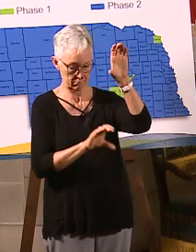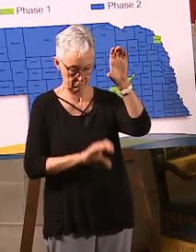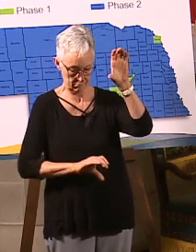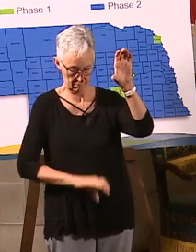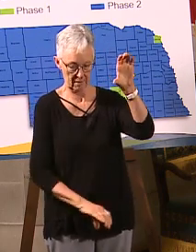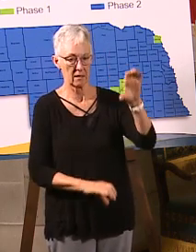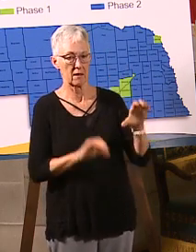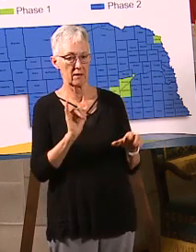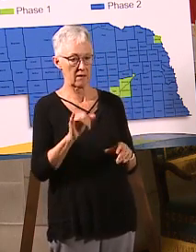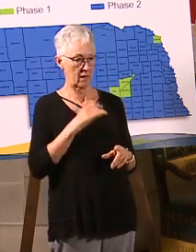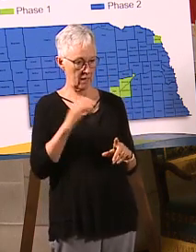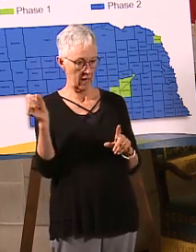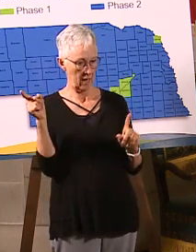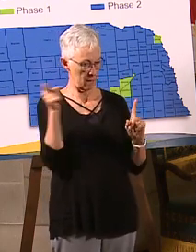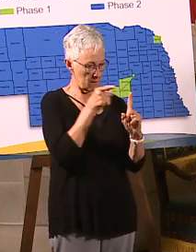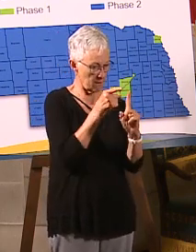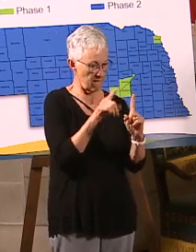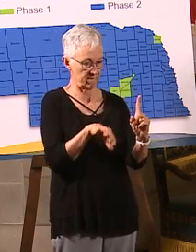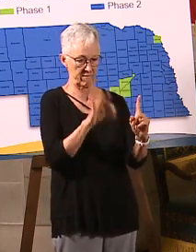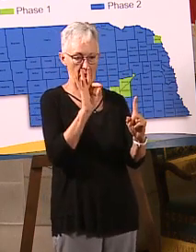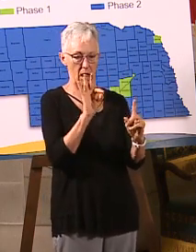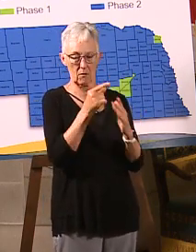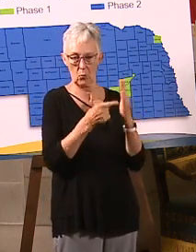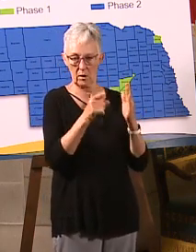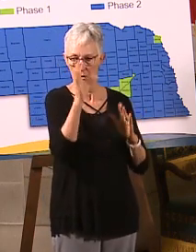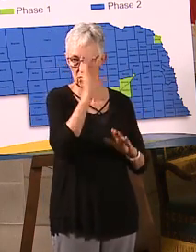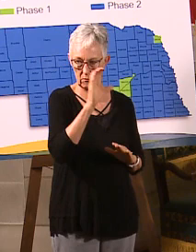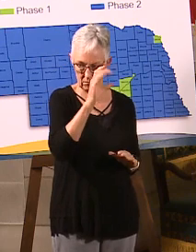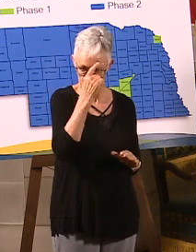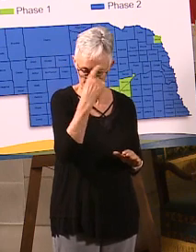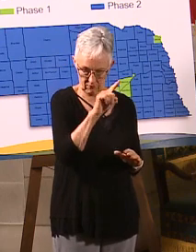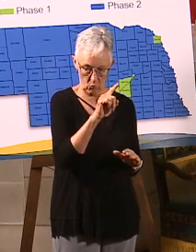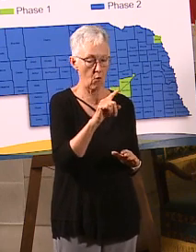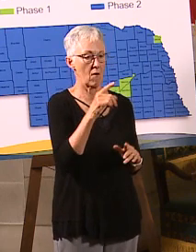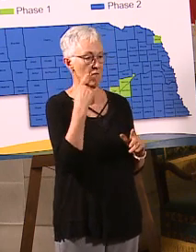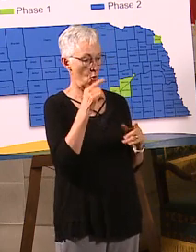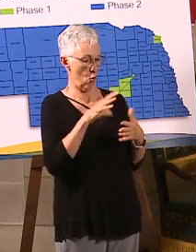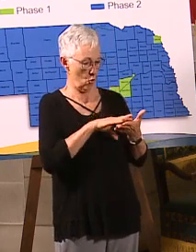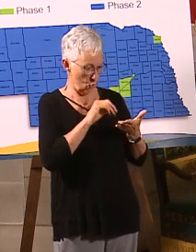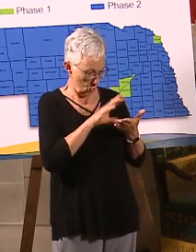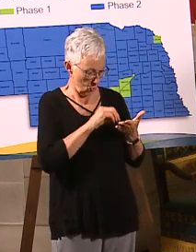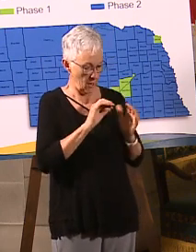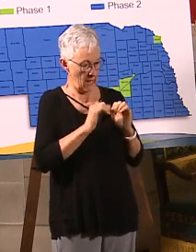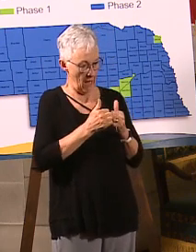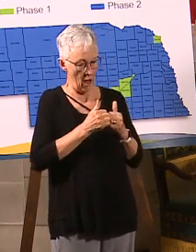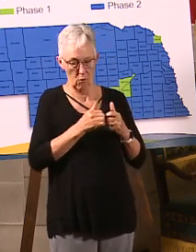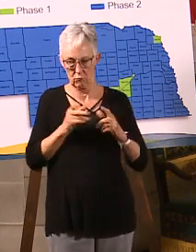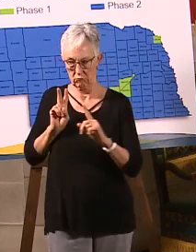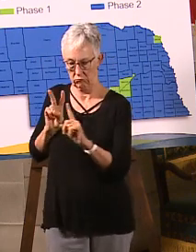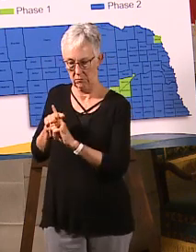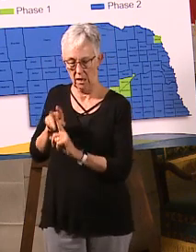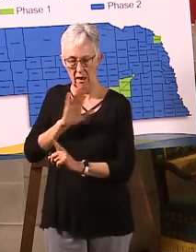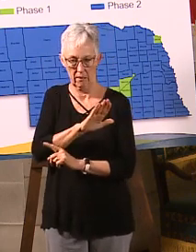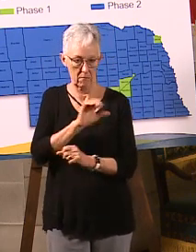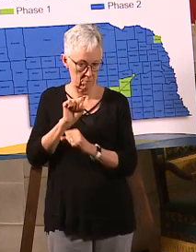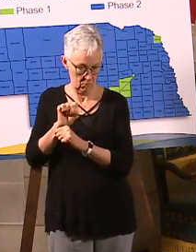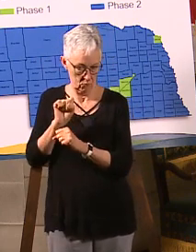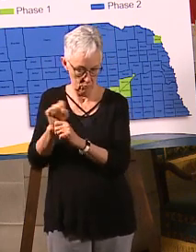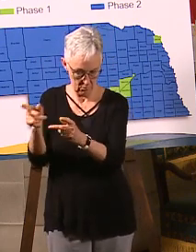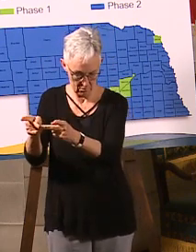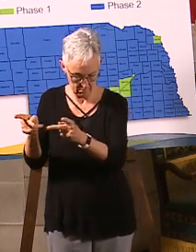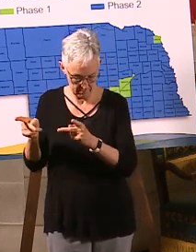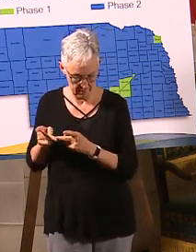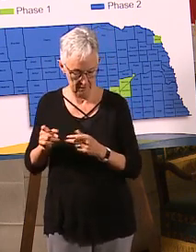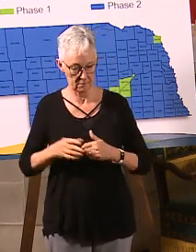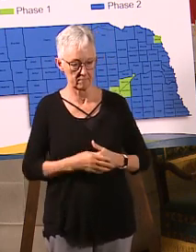better do their job. Now, the intended audience, of course, was healthcare workers. That goes with the title. But it's